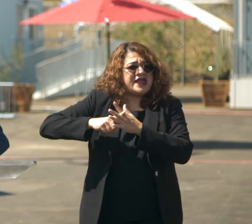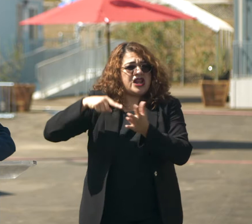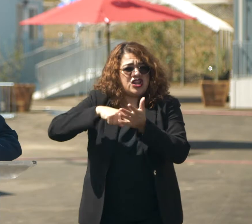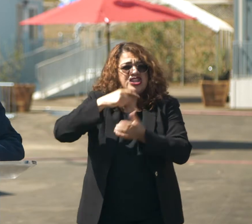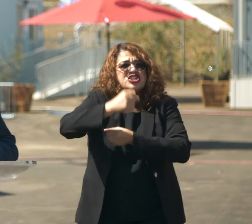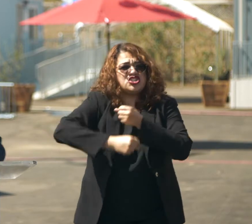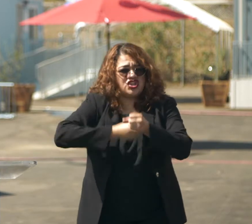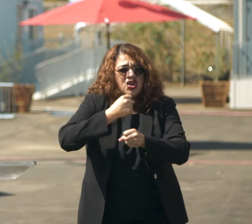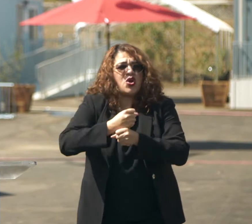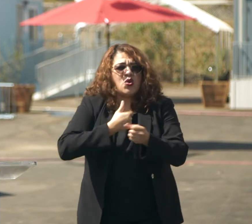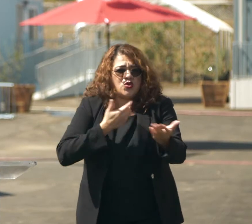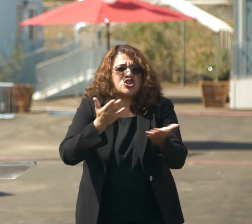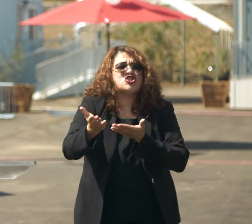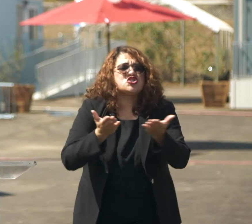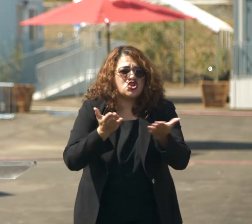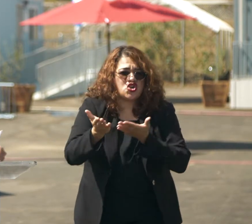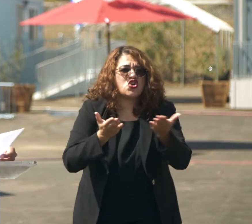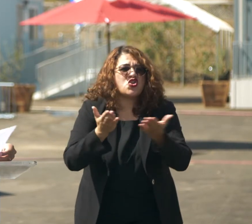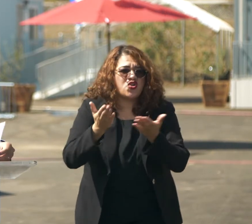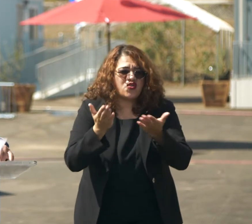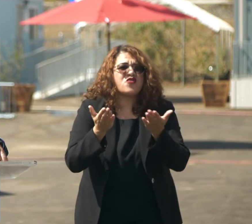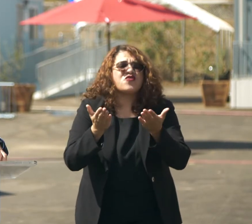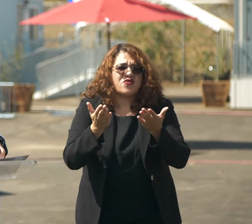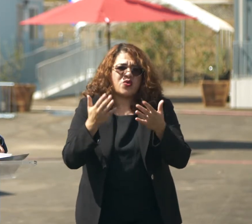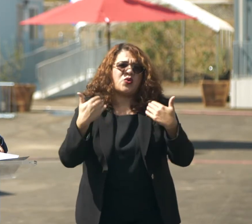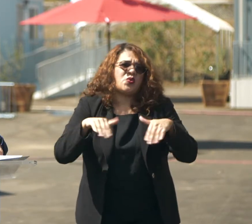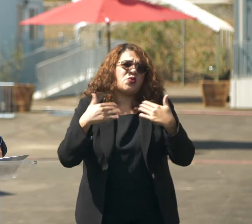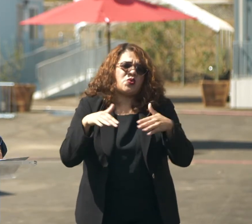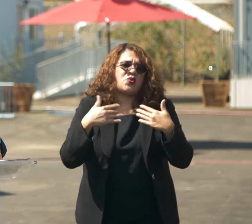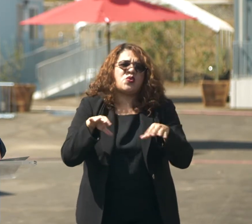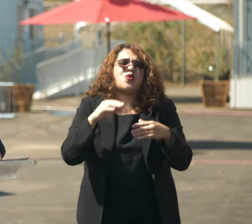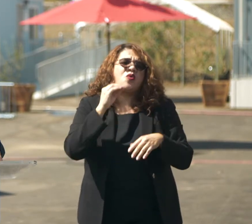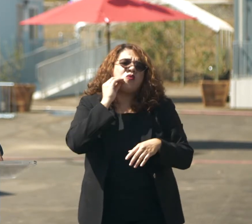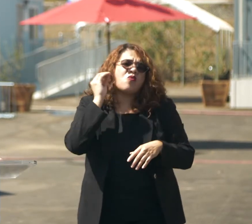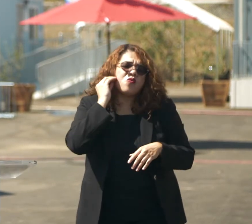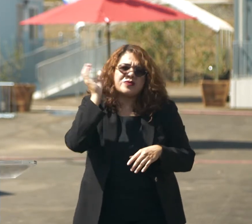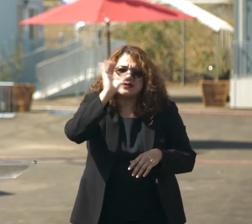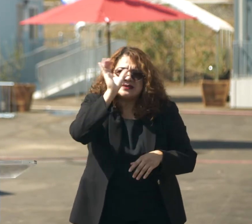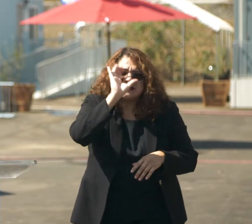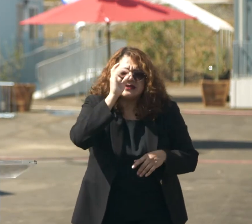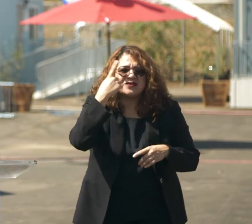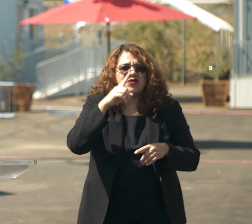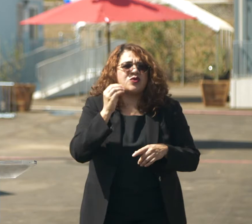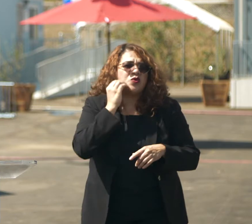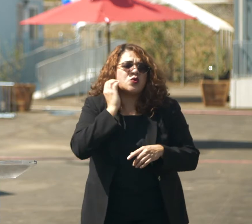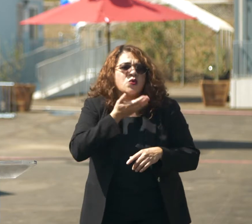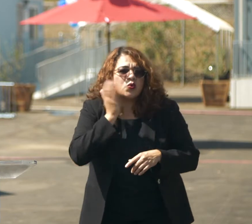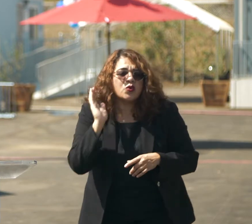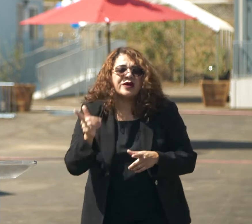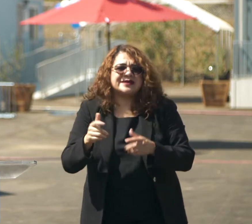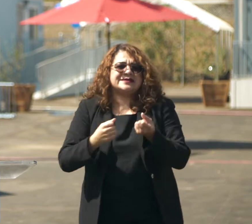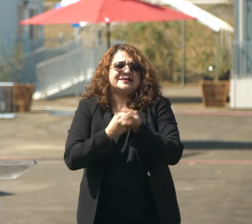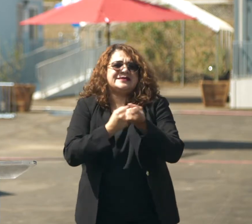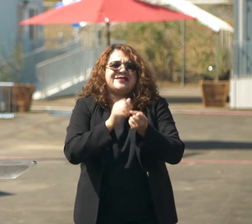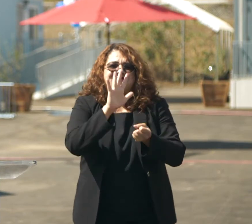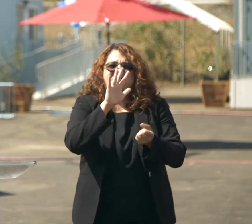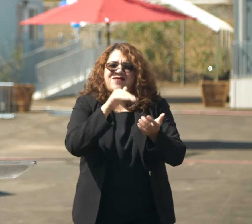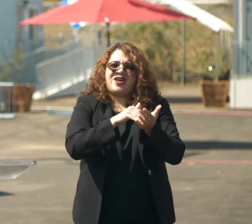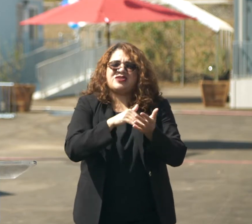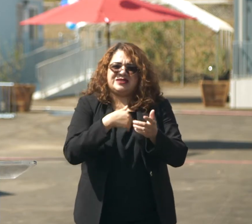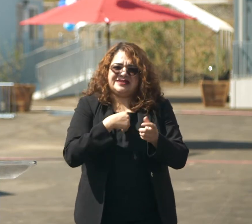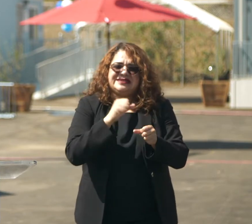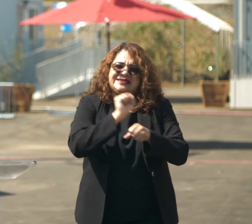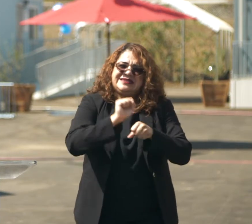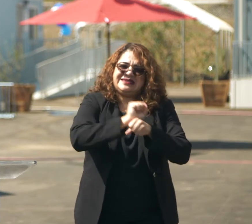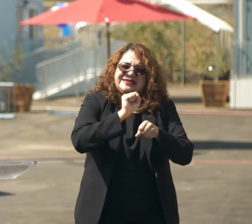annually. Now, we recognize there's a lot more work to do, but the ABC here is going to be an amazing way to start a lot of that work.